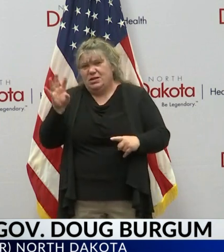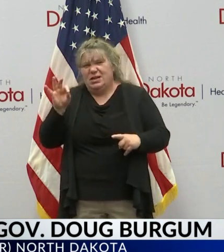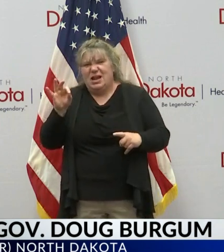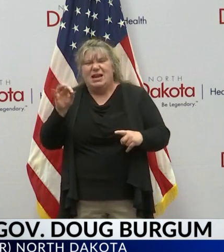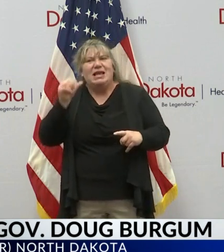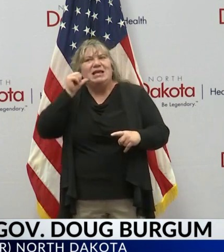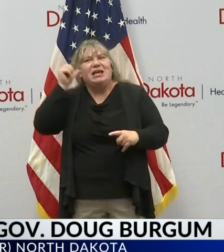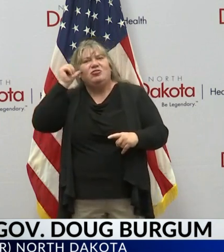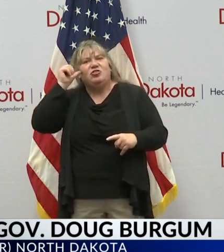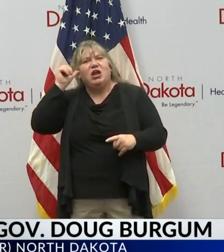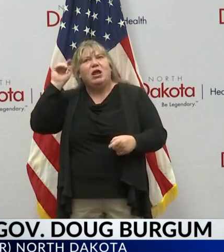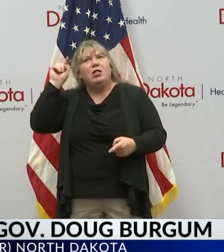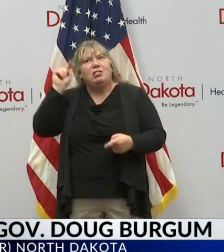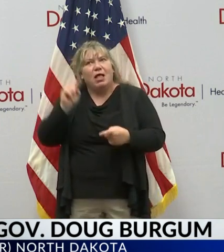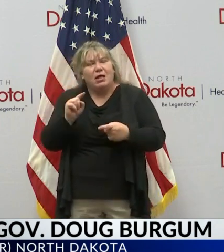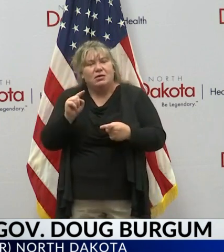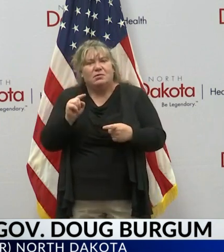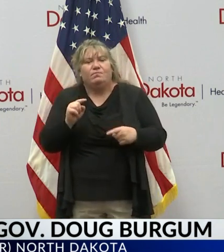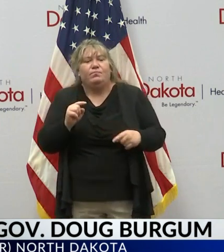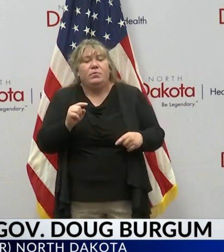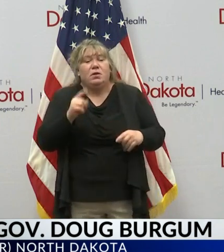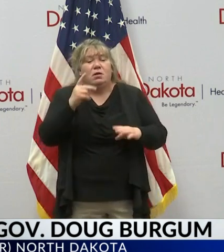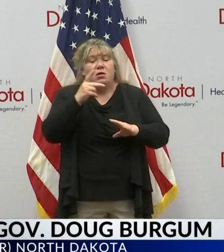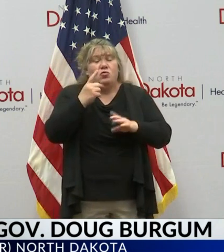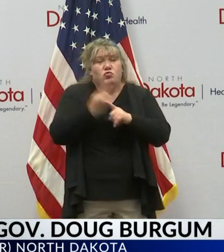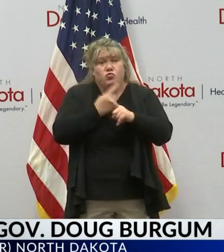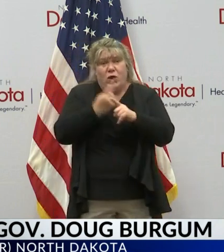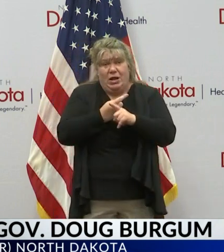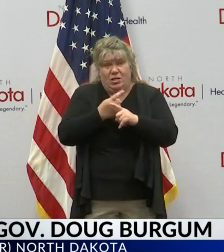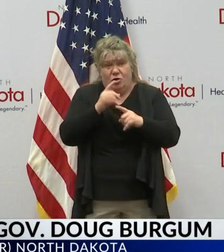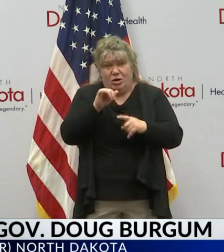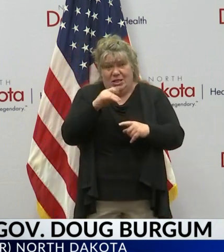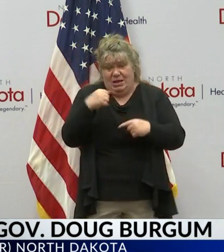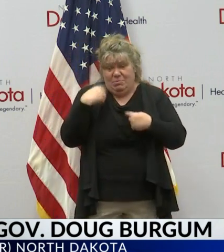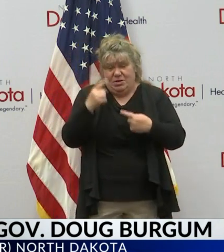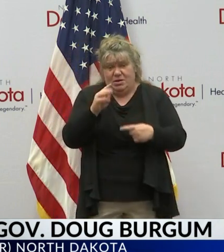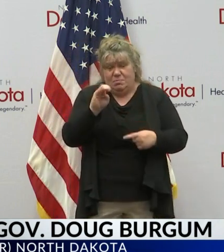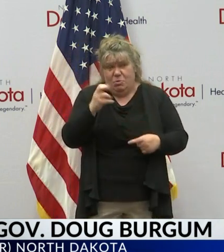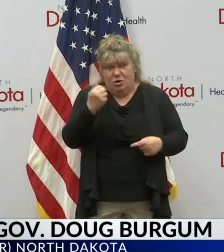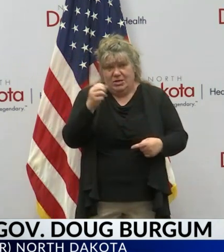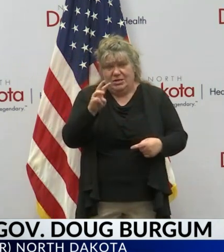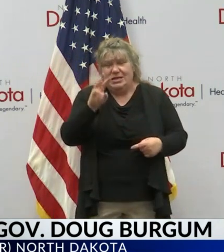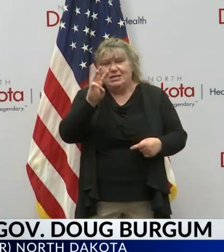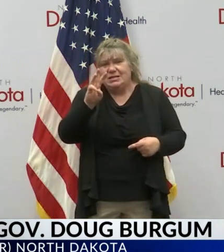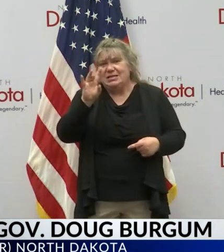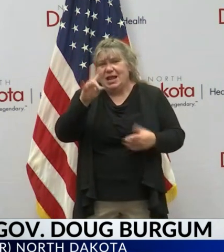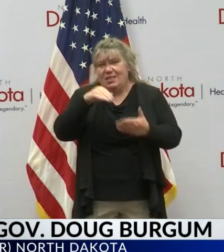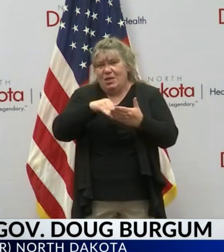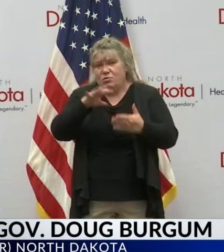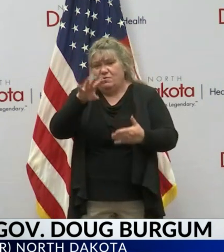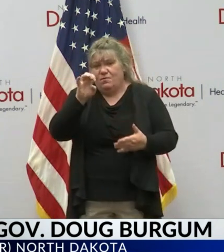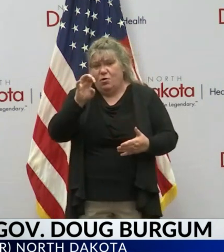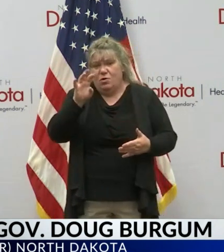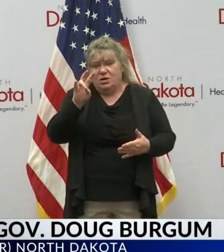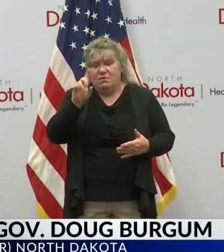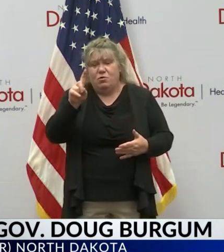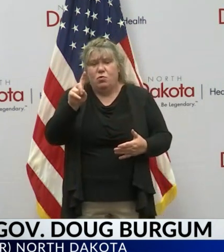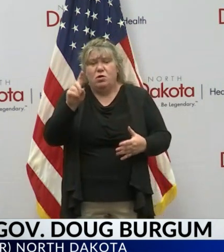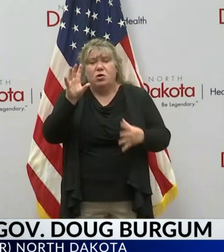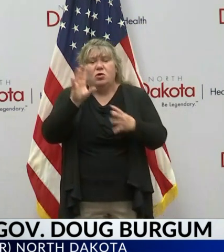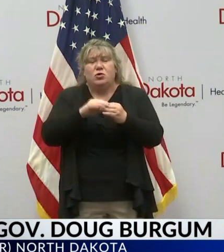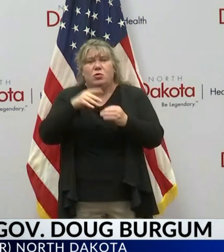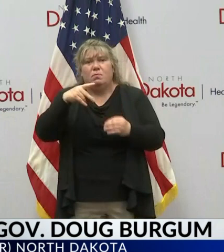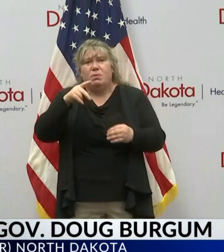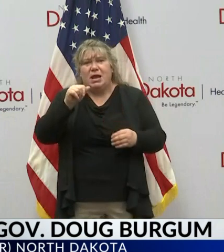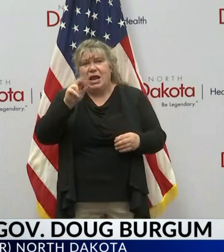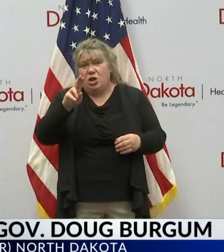day yesterday, which is great news. Total regular claims since March 16th, 68,471. Total